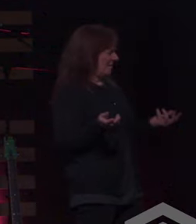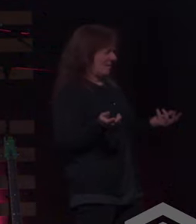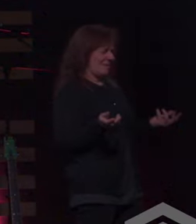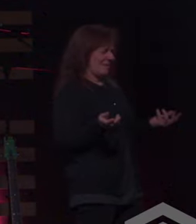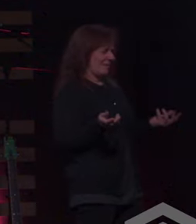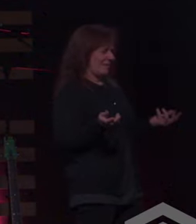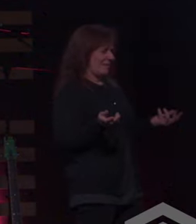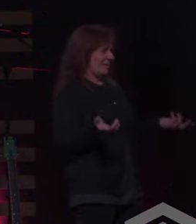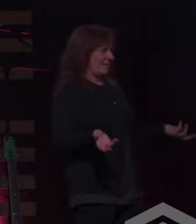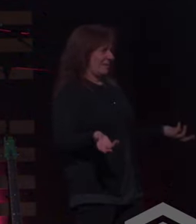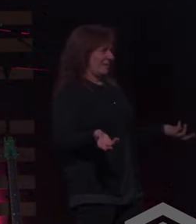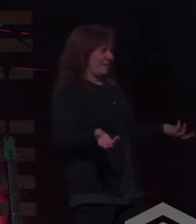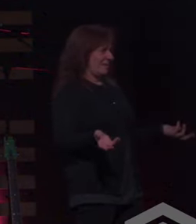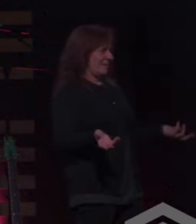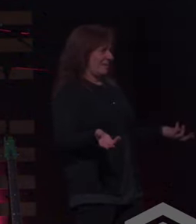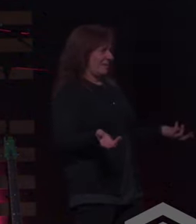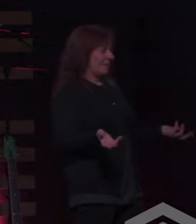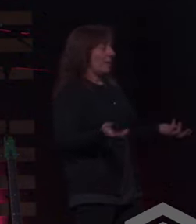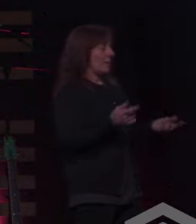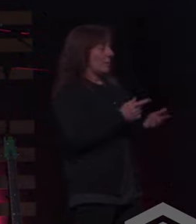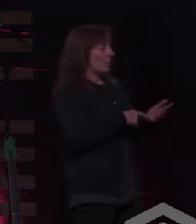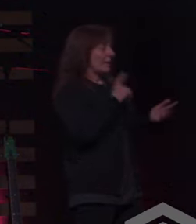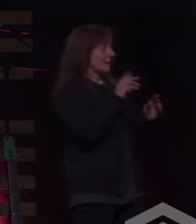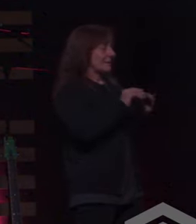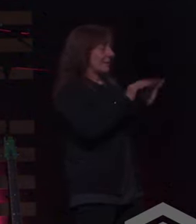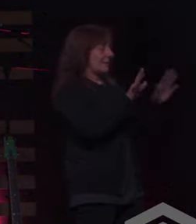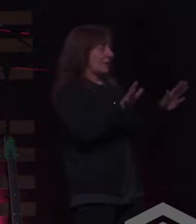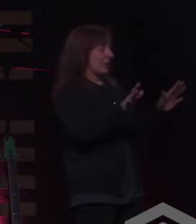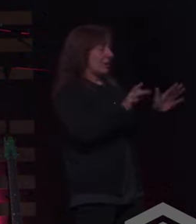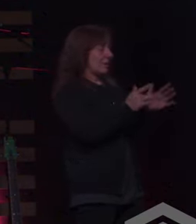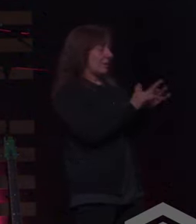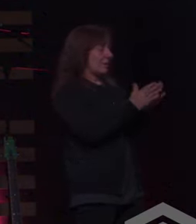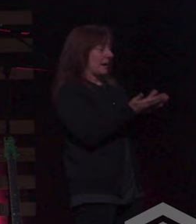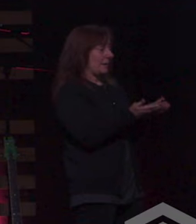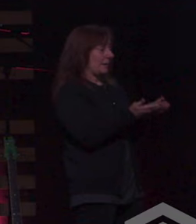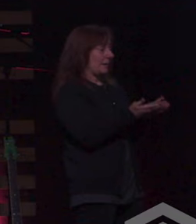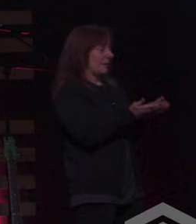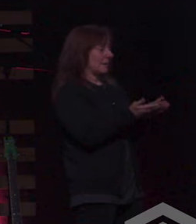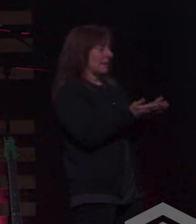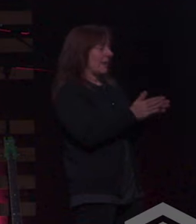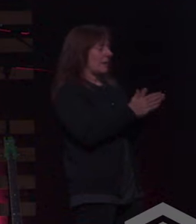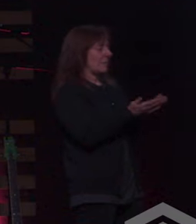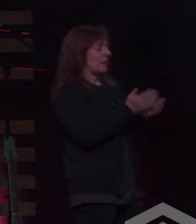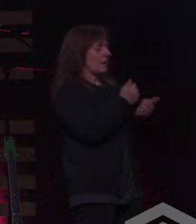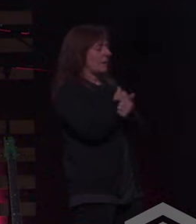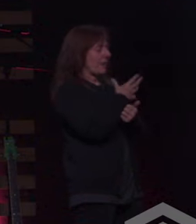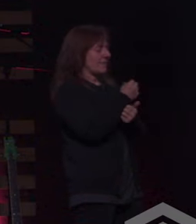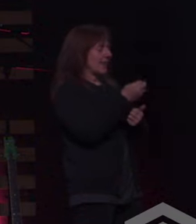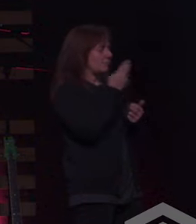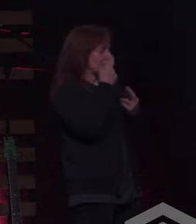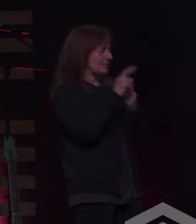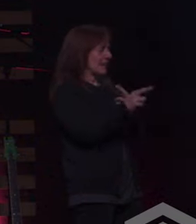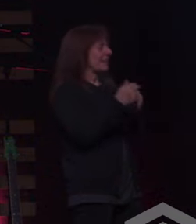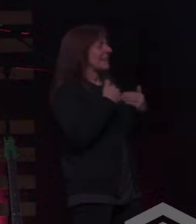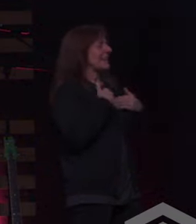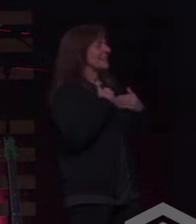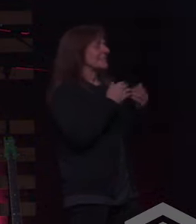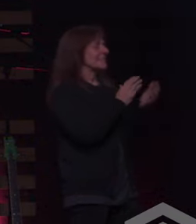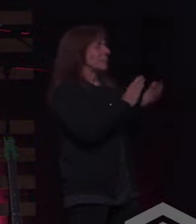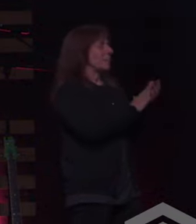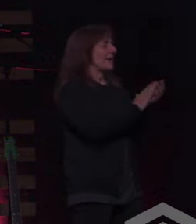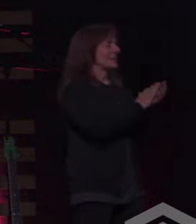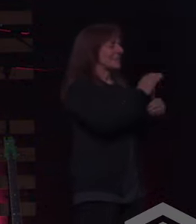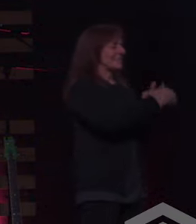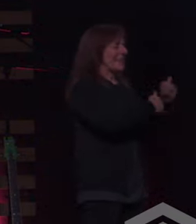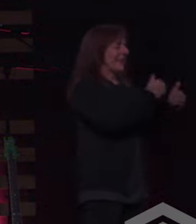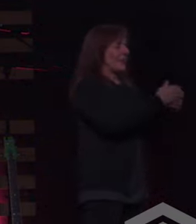what made this so clear is in this Bible, in this book, Love and Respect, he has what's called the crazy cycle. And if you'll